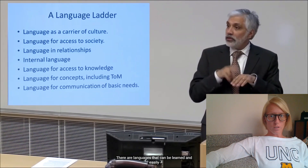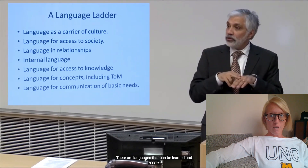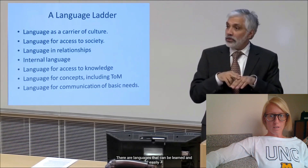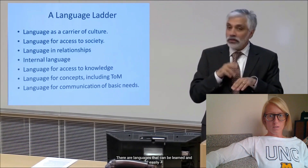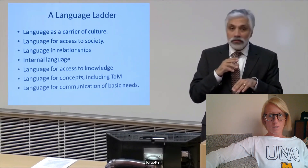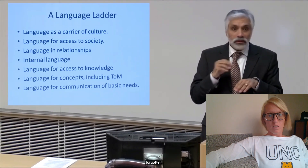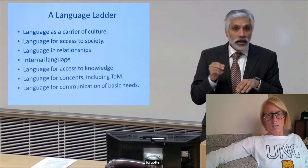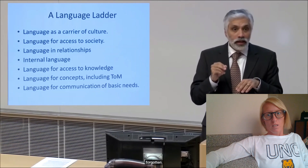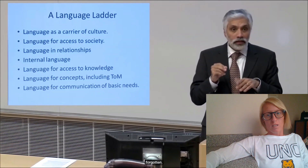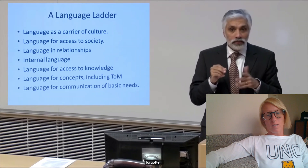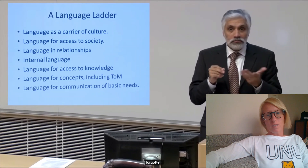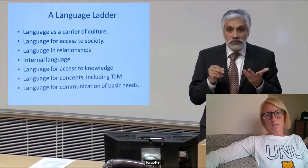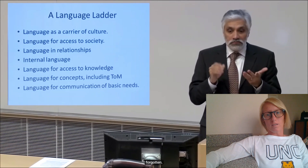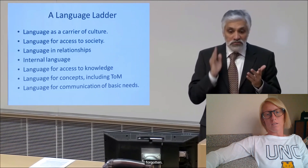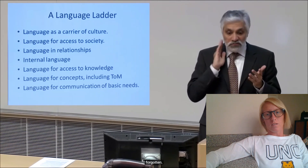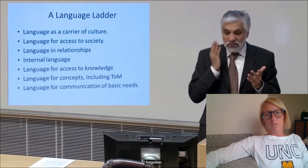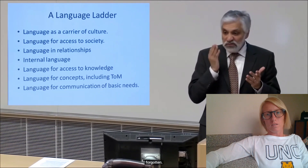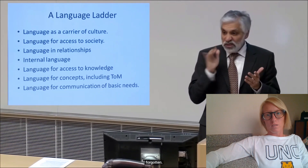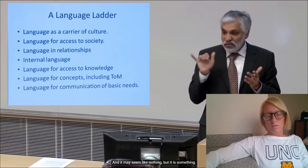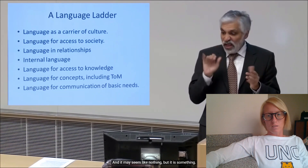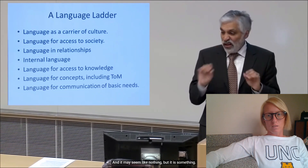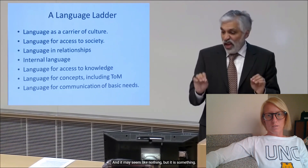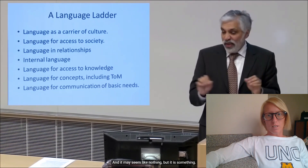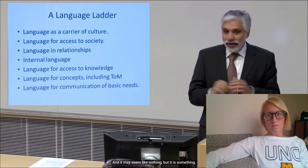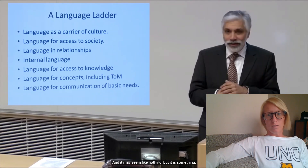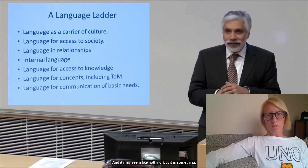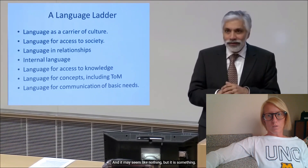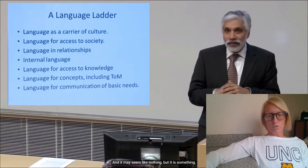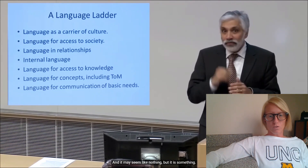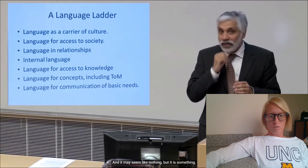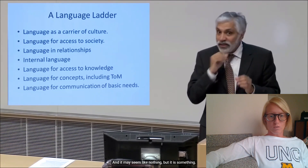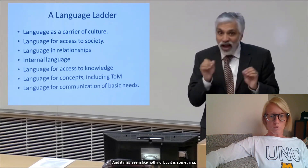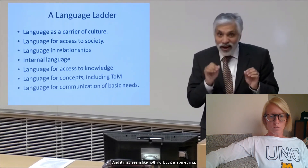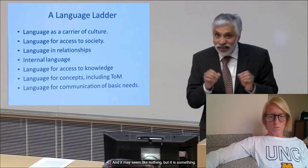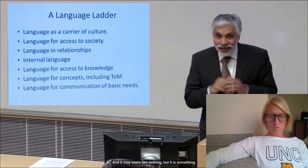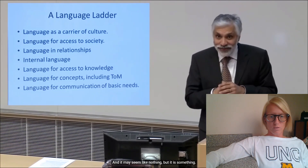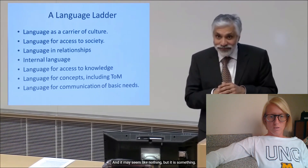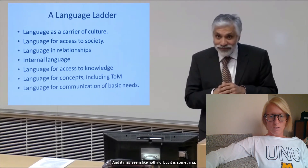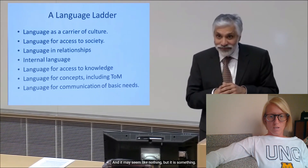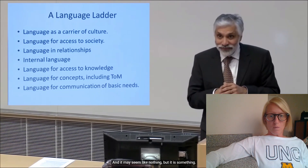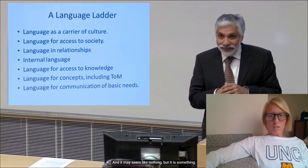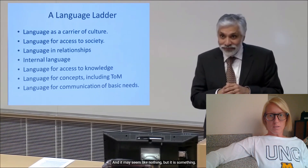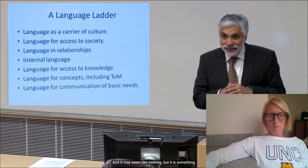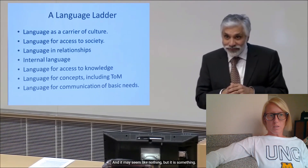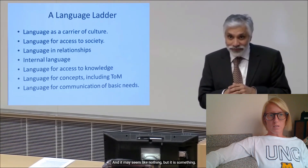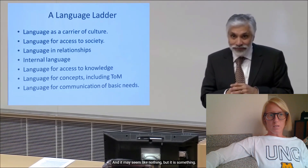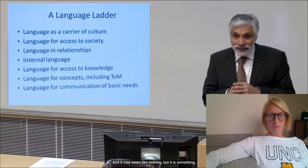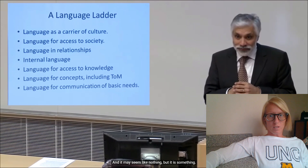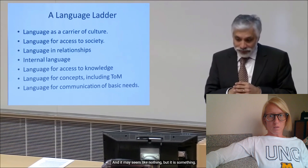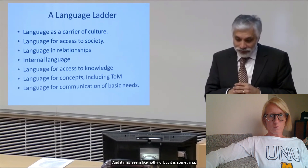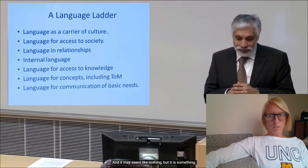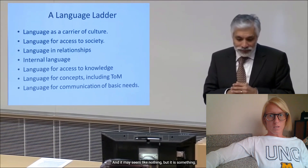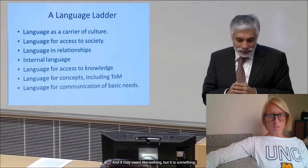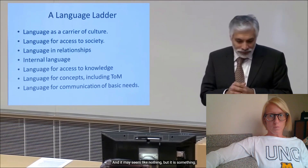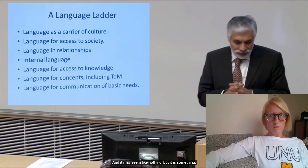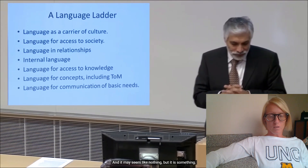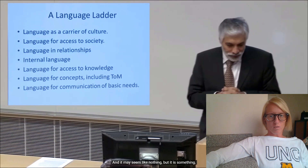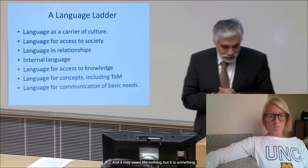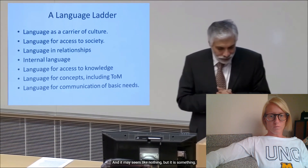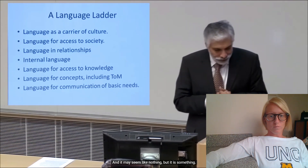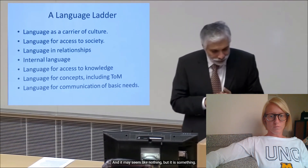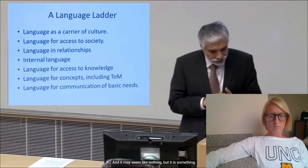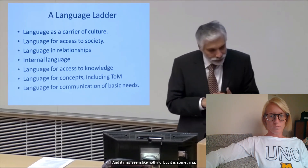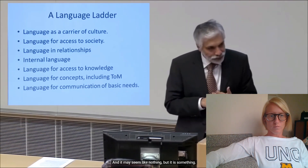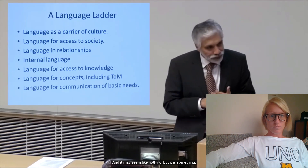can be learned and forget. easily forgotten. And native language users, it may seem like And it may seem like but nothing. It's a big